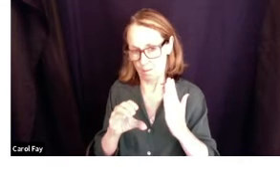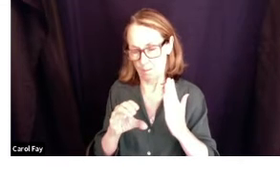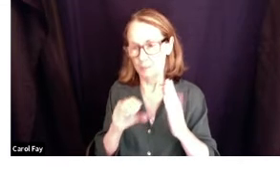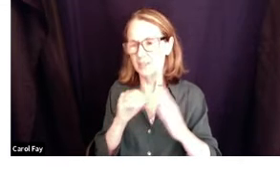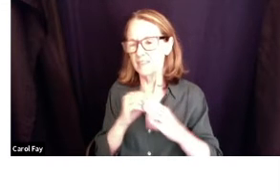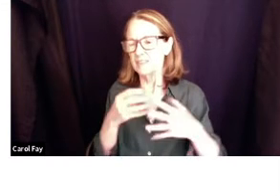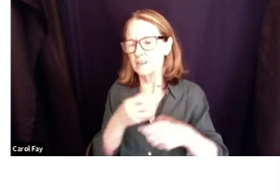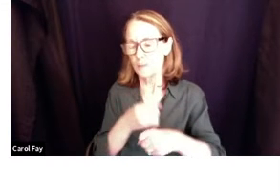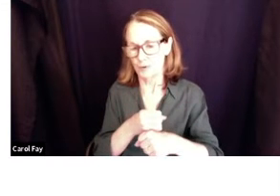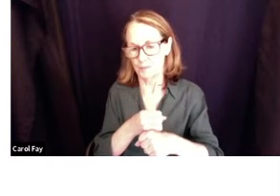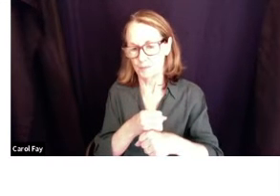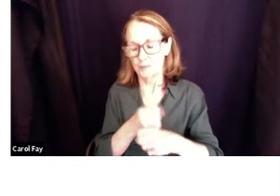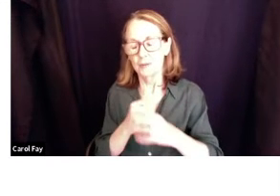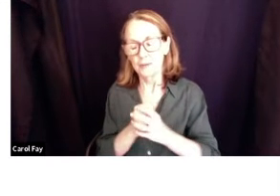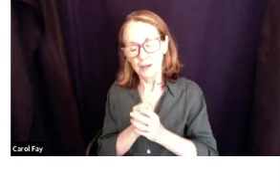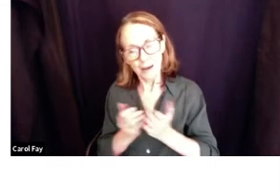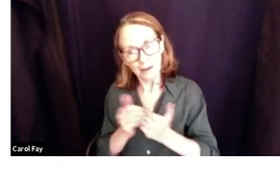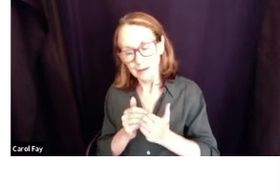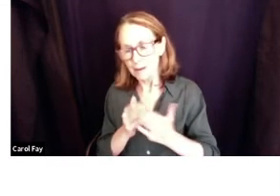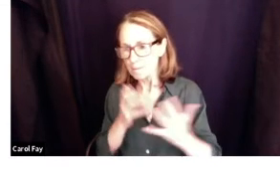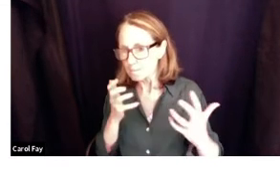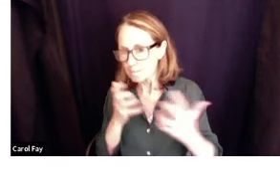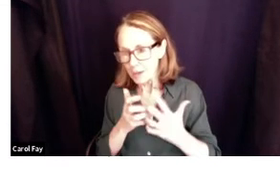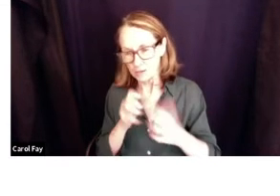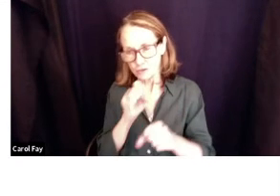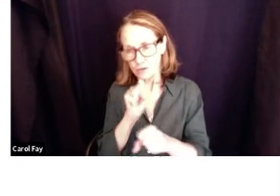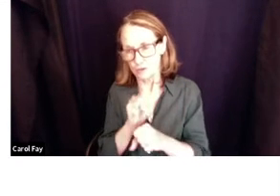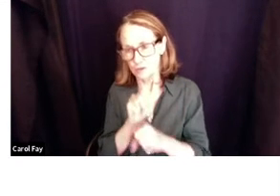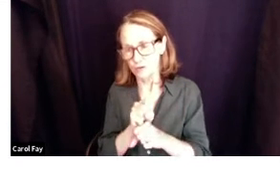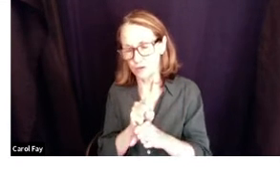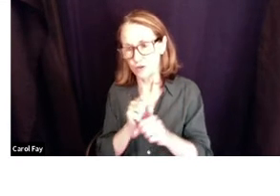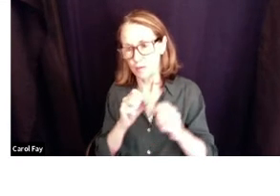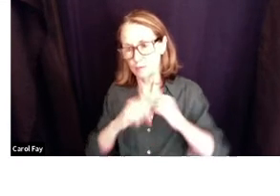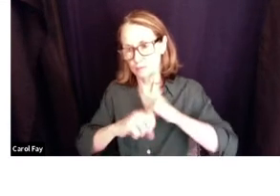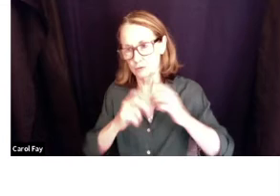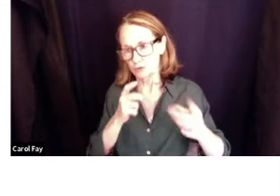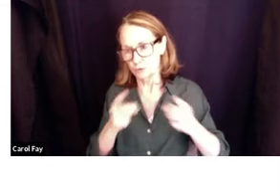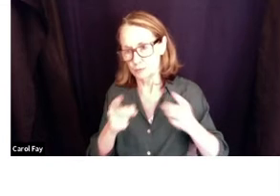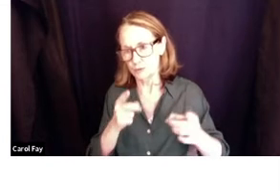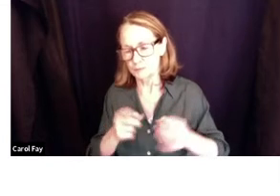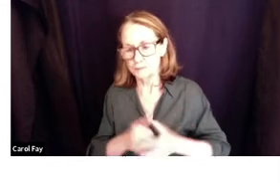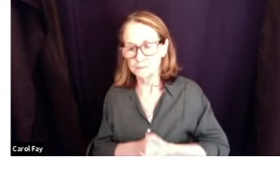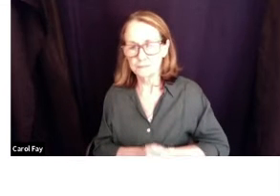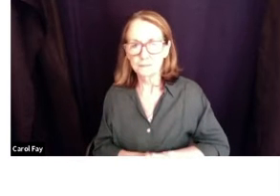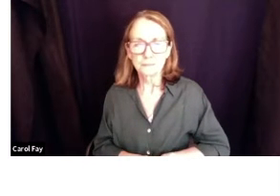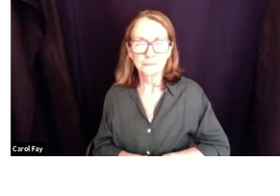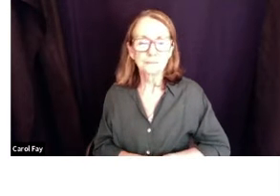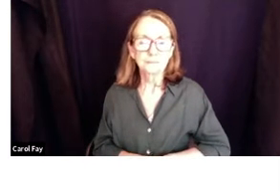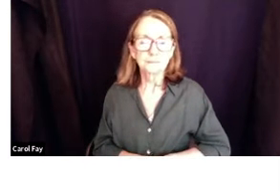summary. You want to tailor the information to match the job posting. That's crucial.